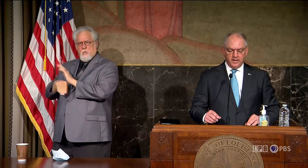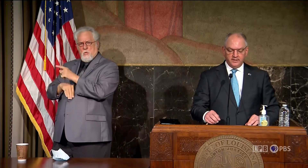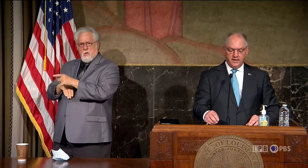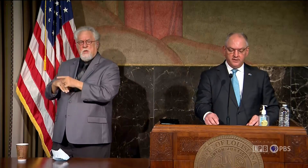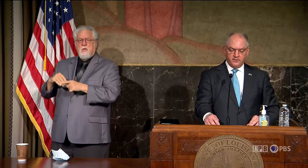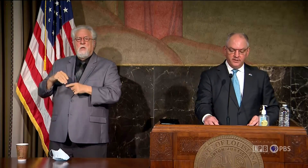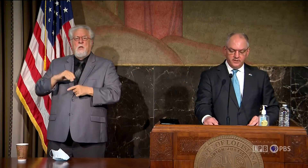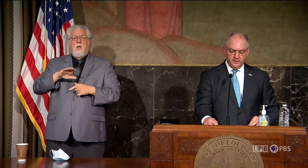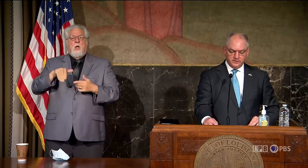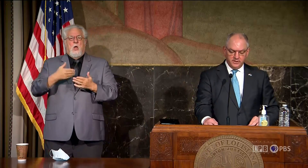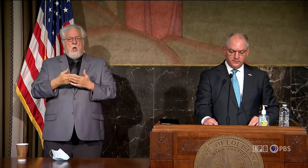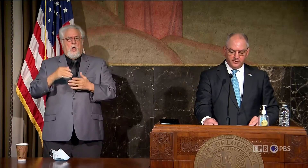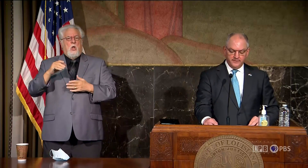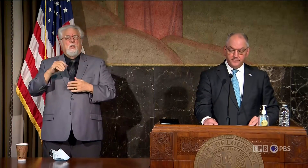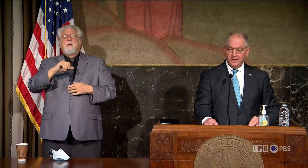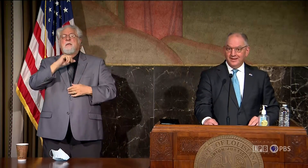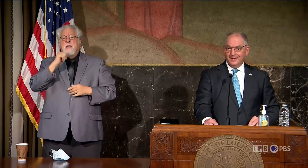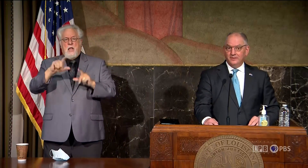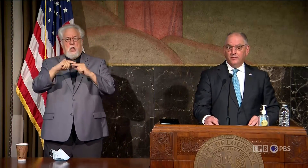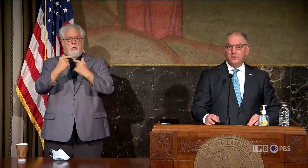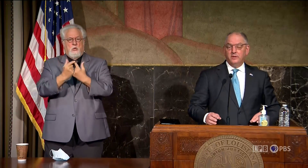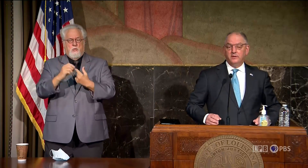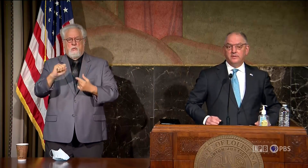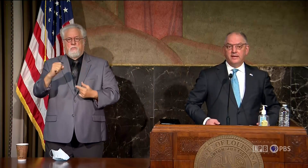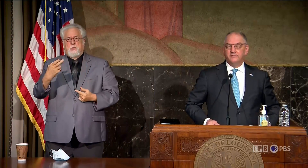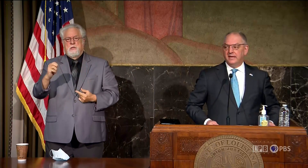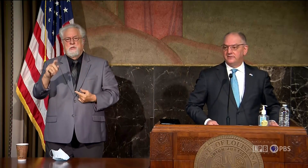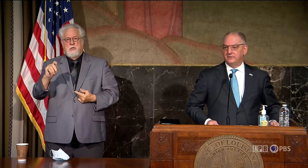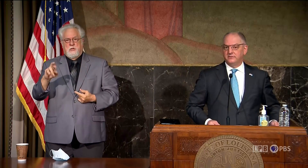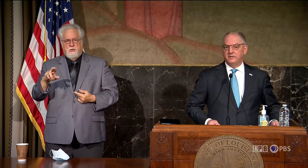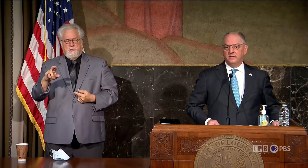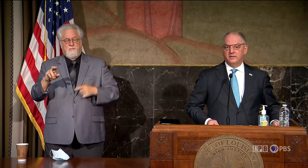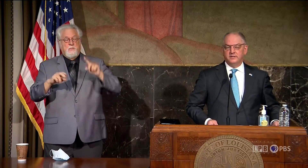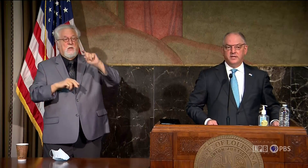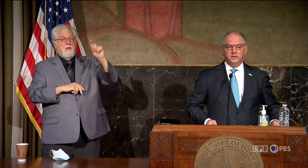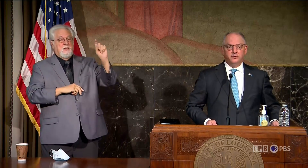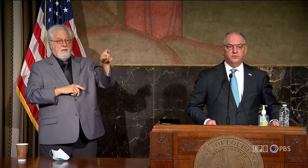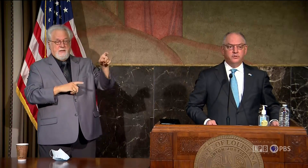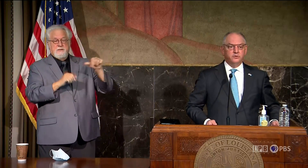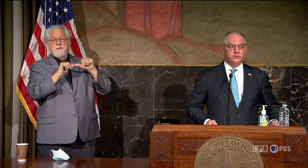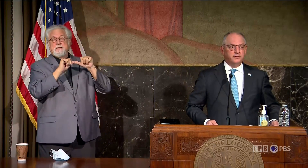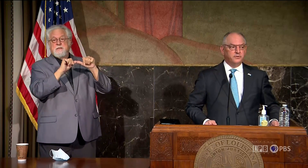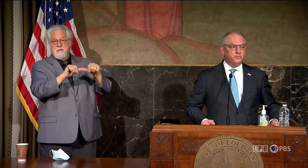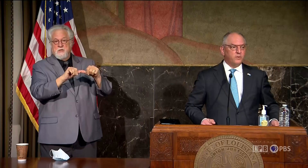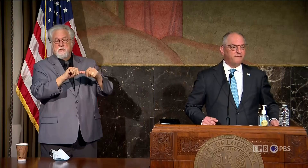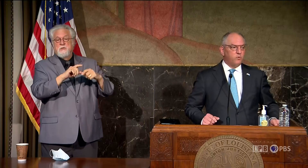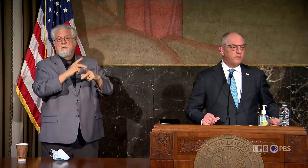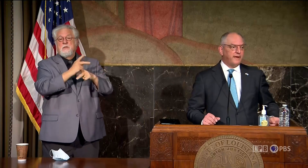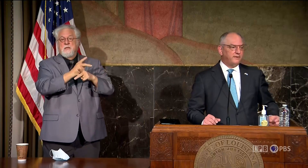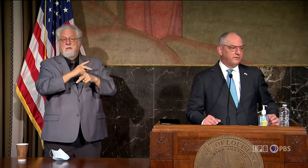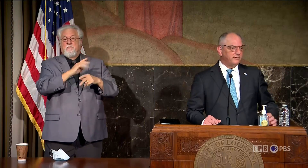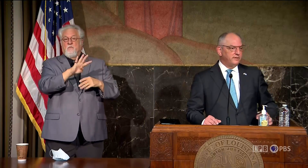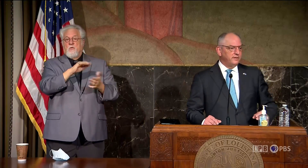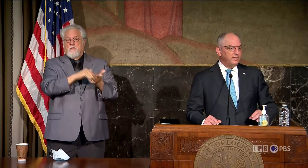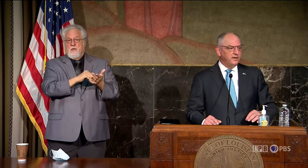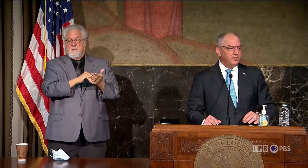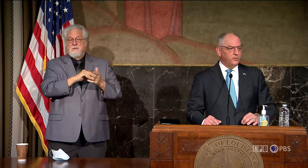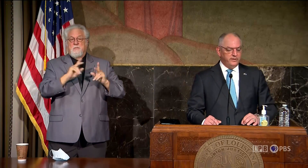all non-congregant sheltering. The state of Texas continues to shelter more than